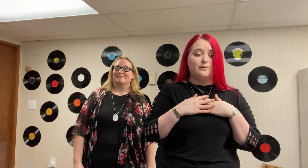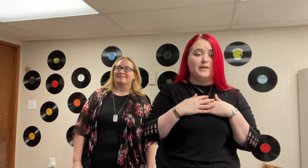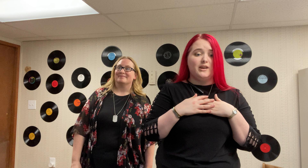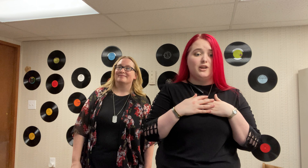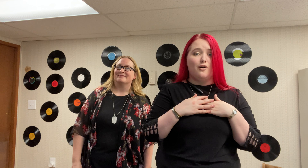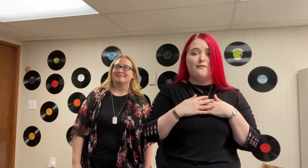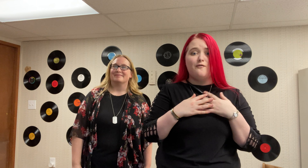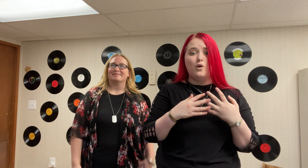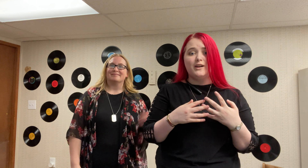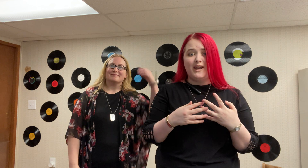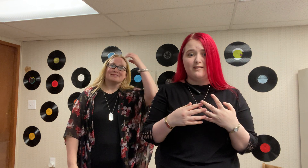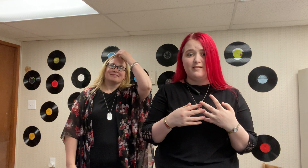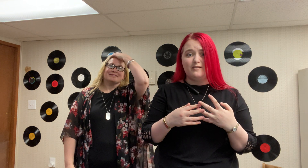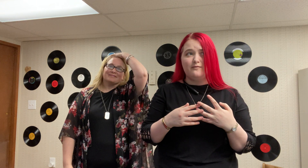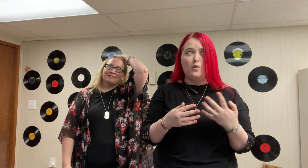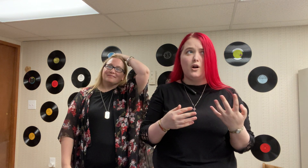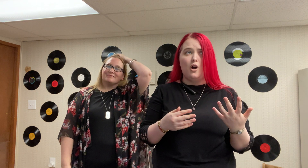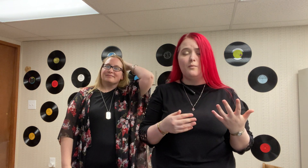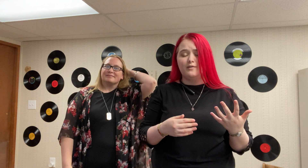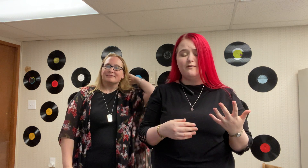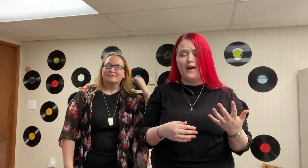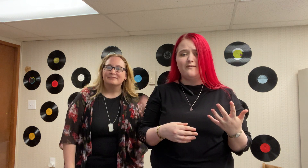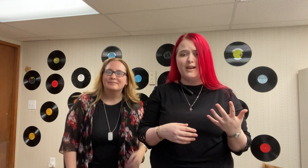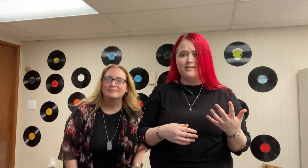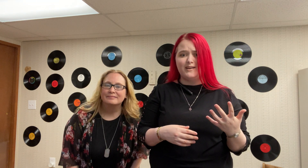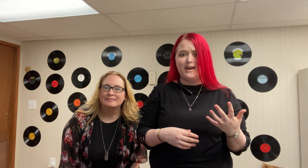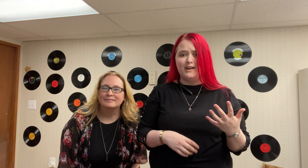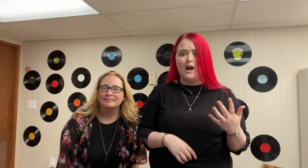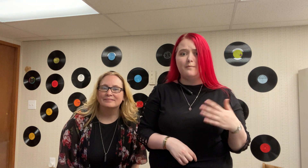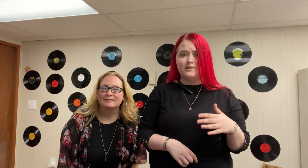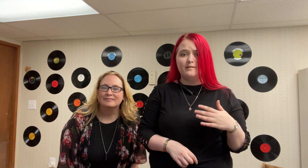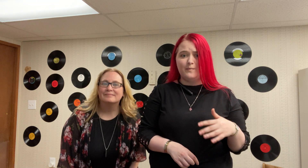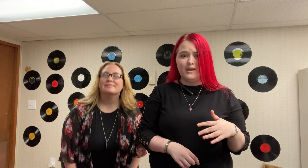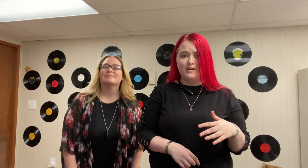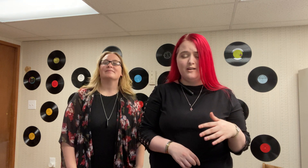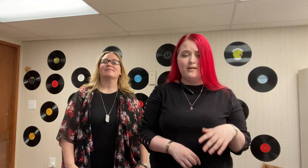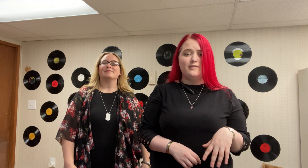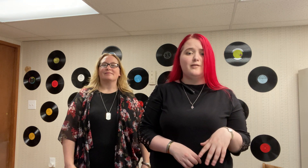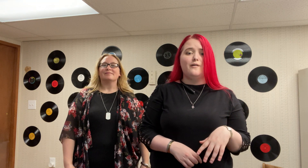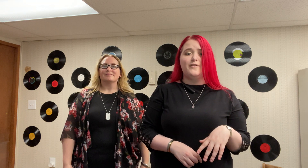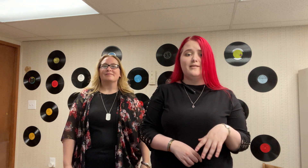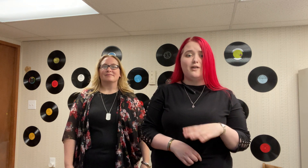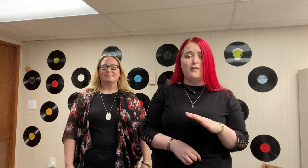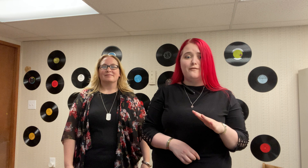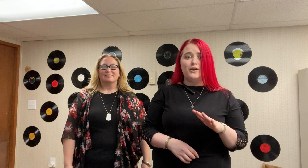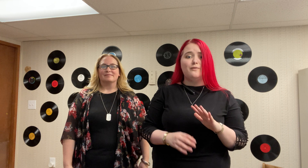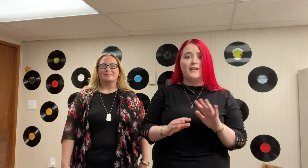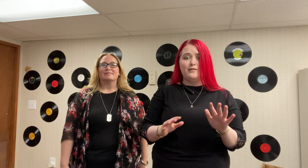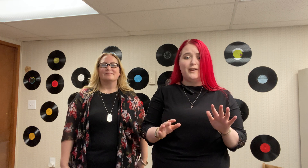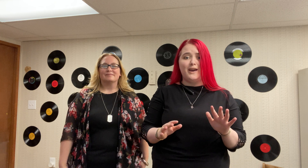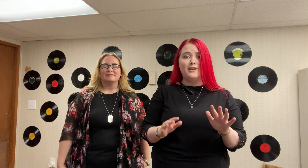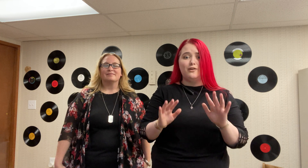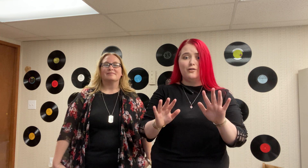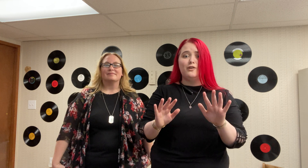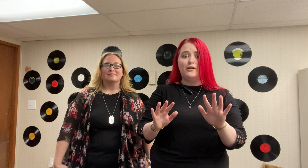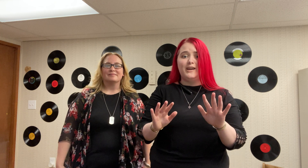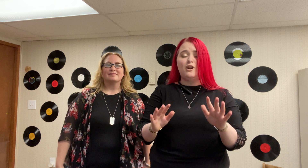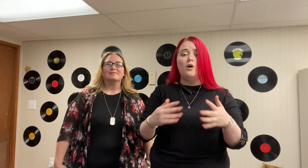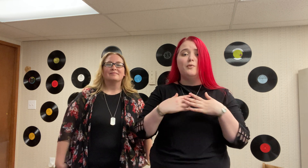me, 4 almost 5 days to get it up to speed. So if this is hard for you, that's okay. You're learning it almost